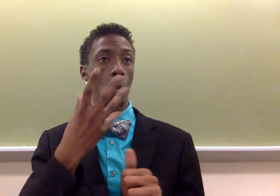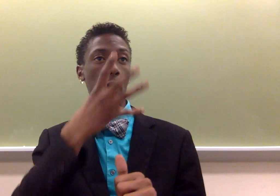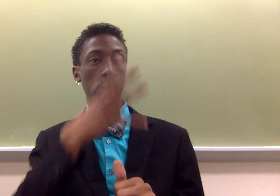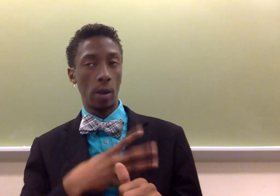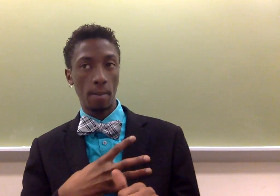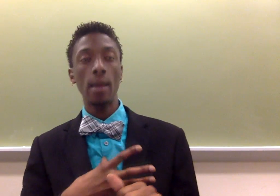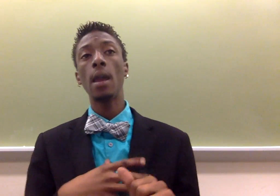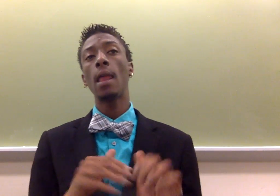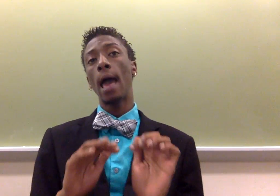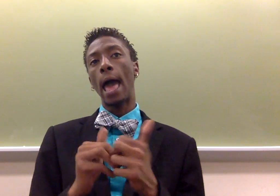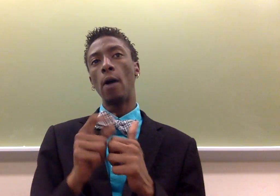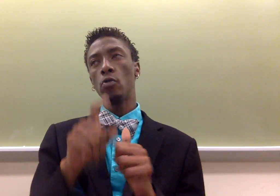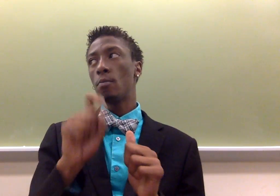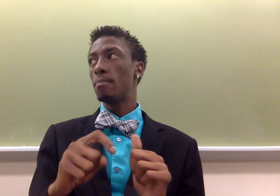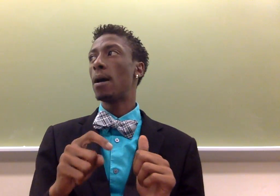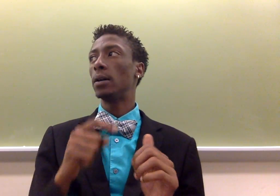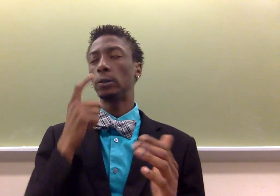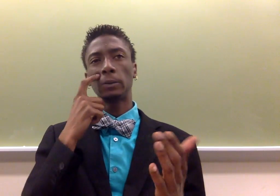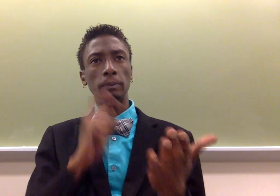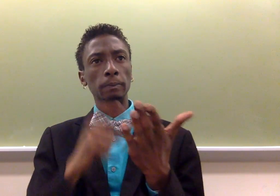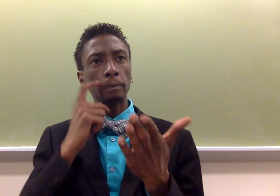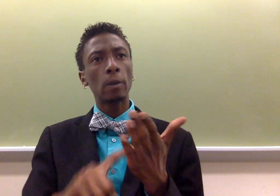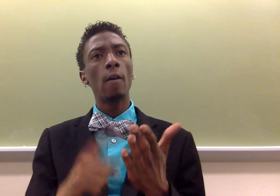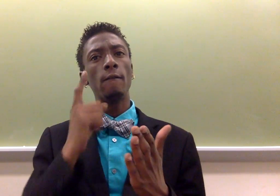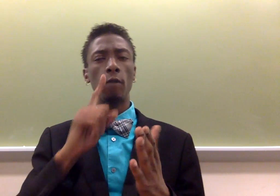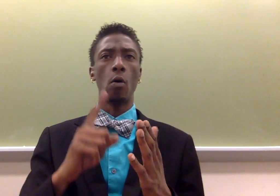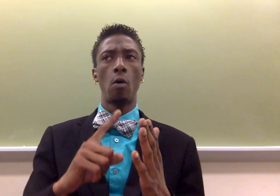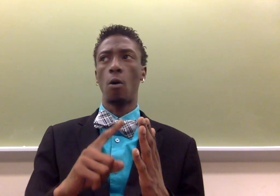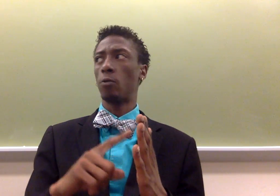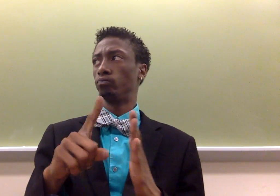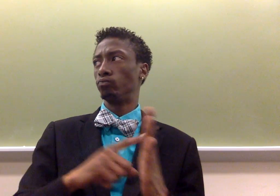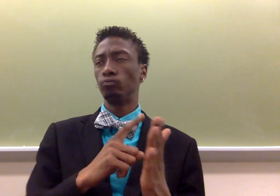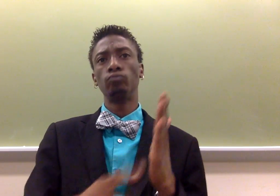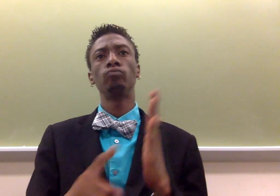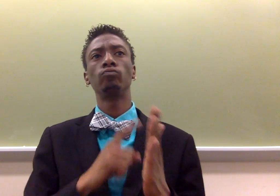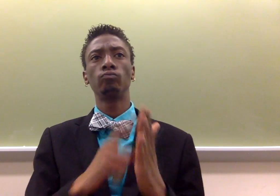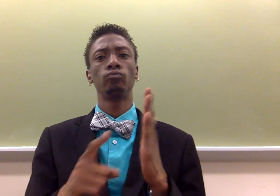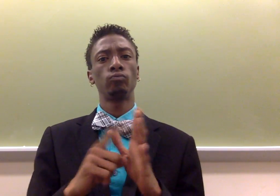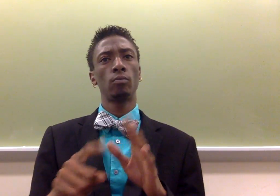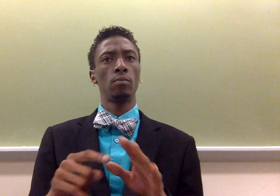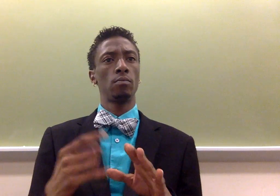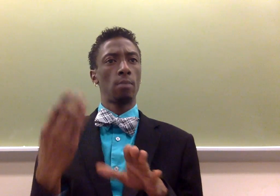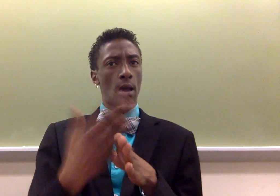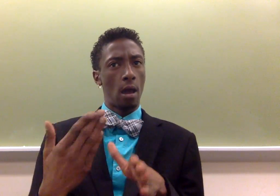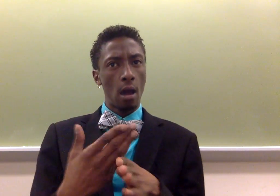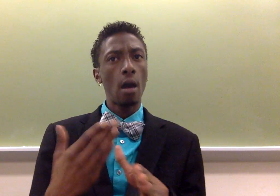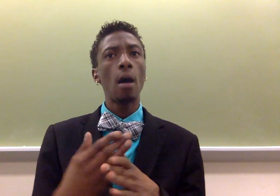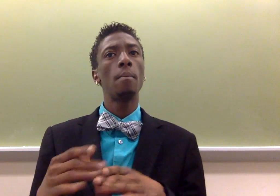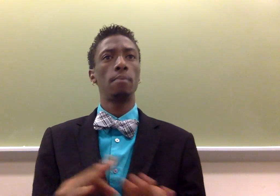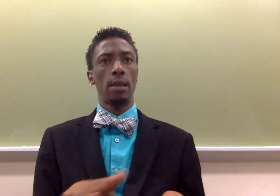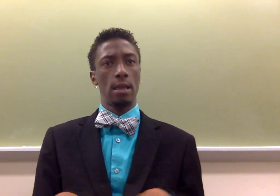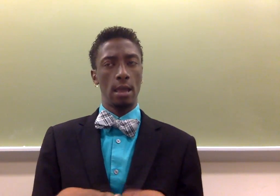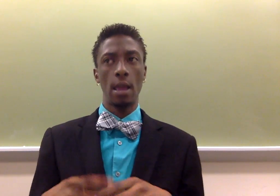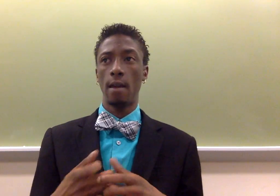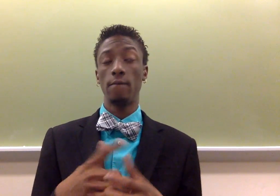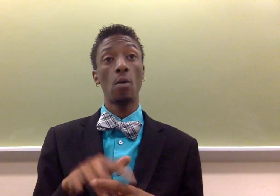eye out for harassing behavior at work. Sexual harassment actually came from Black women's employment experience.